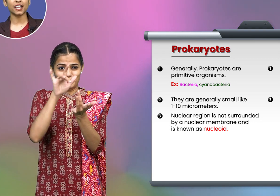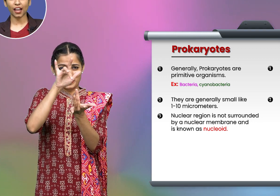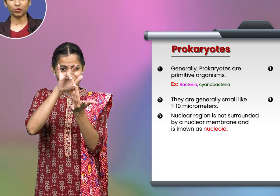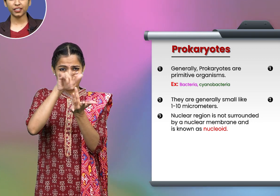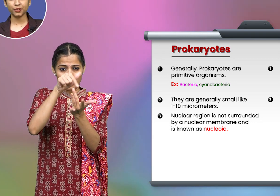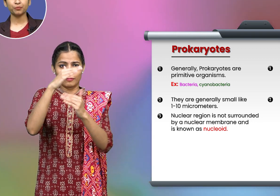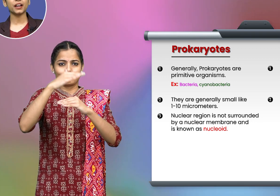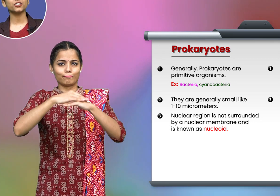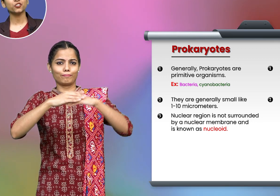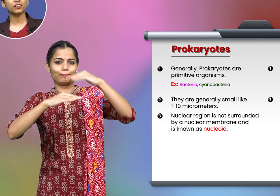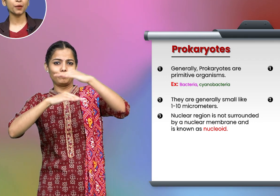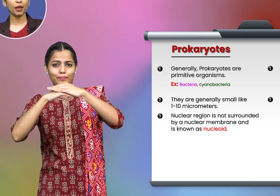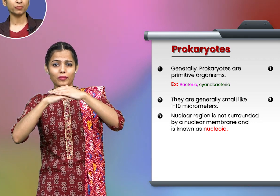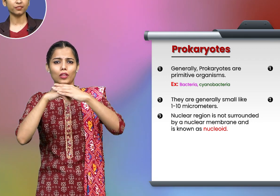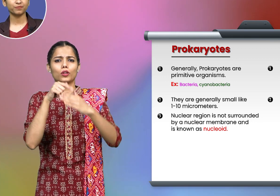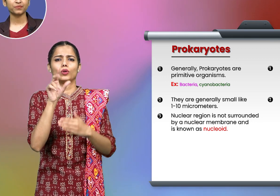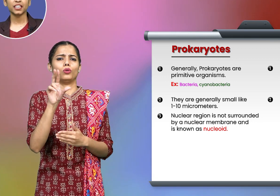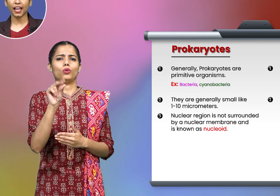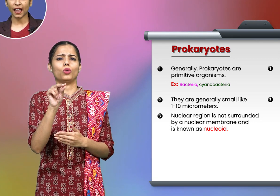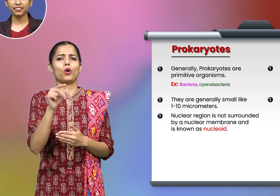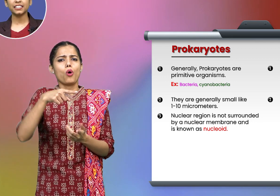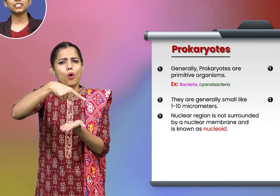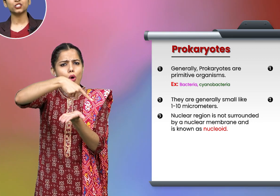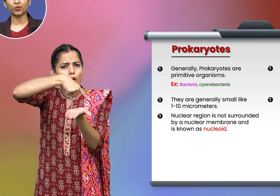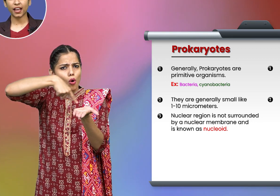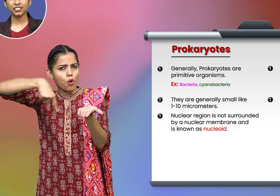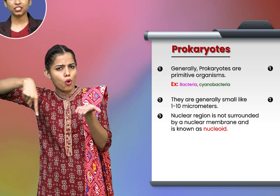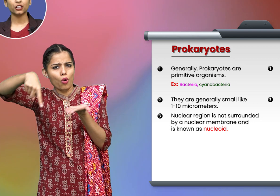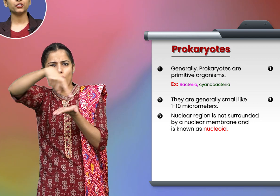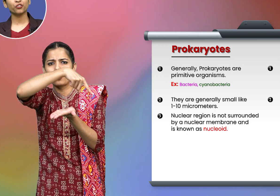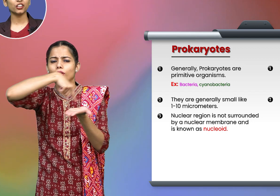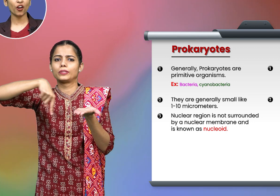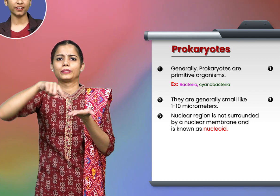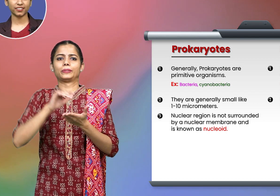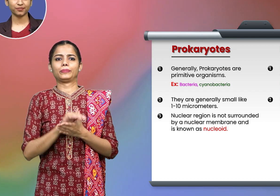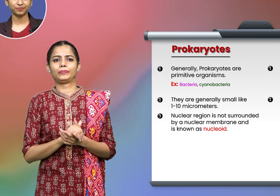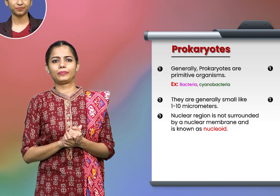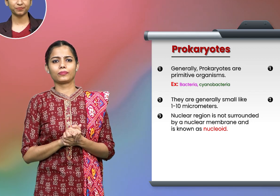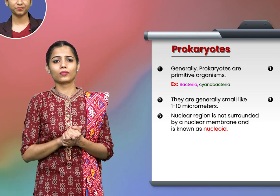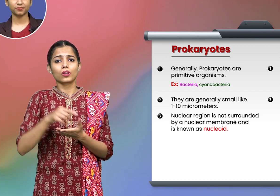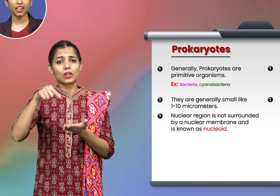not surrounded by a nuclear membrane and it is known as nucleoid.